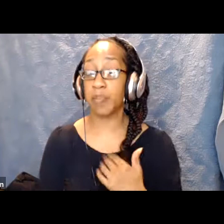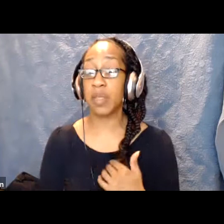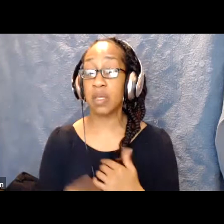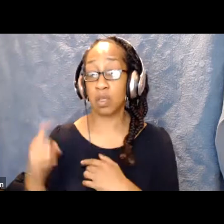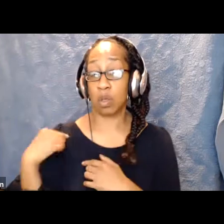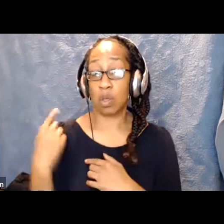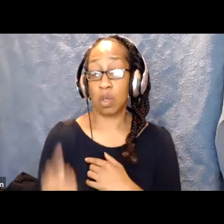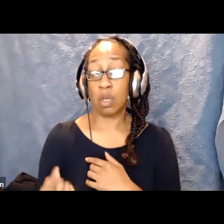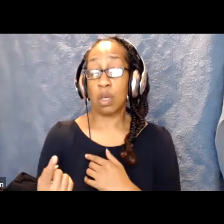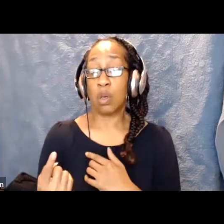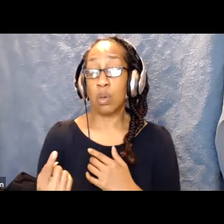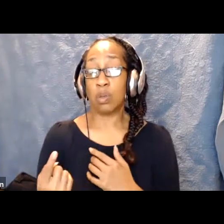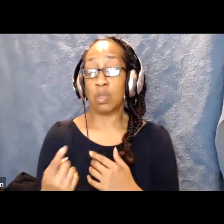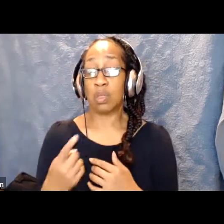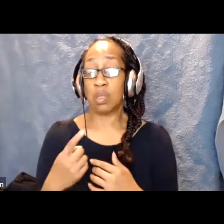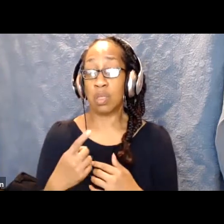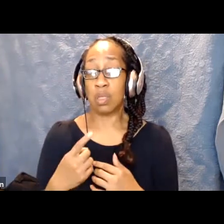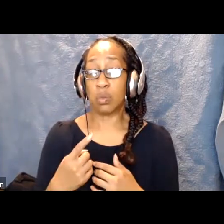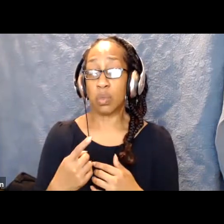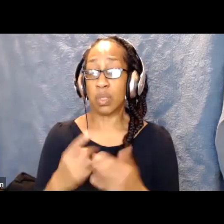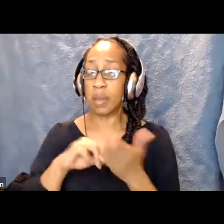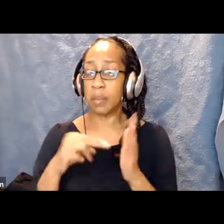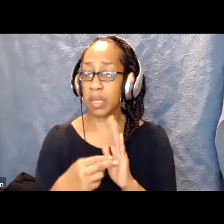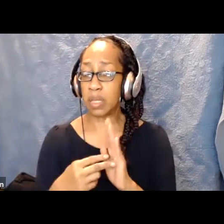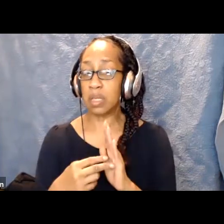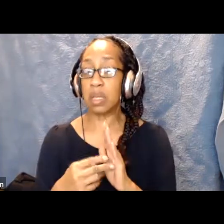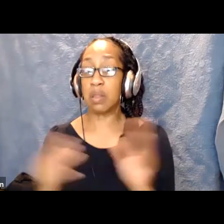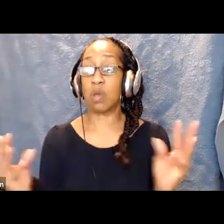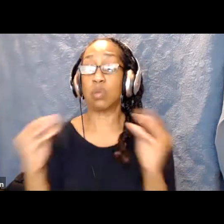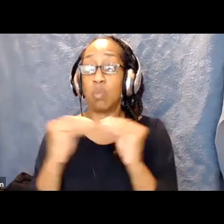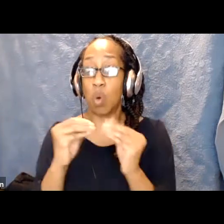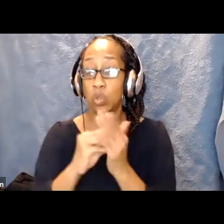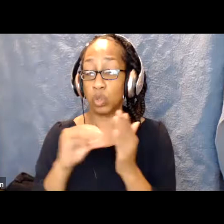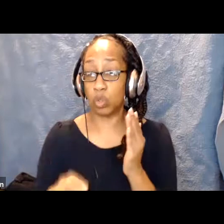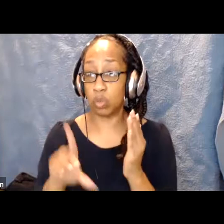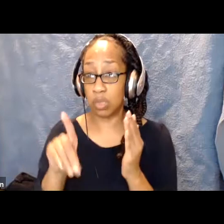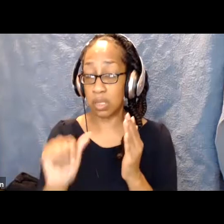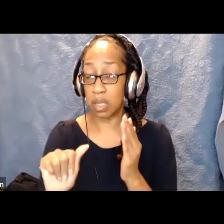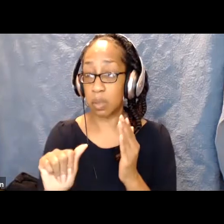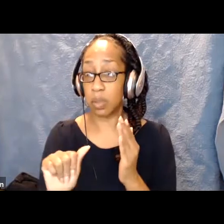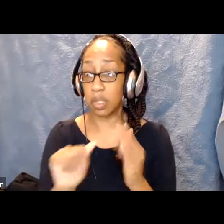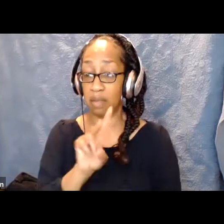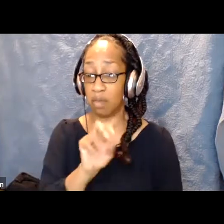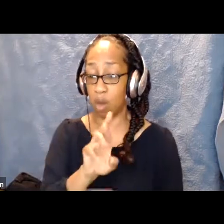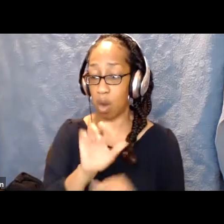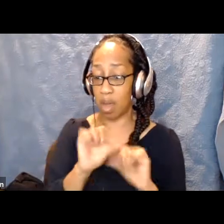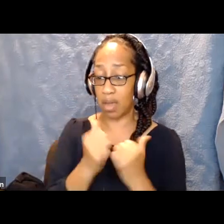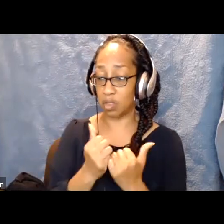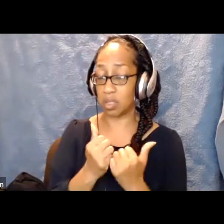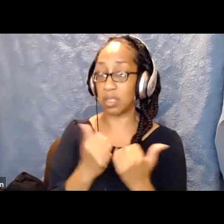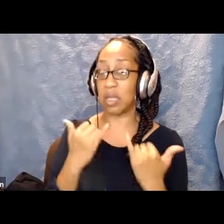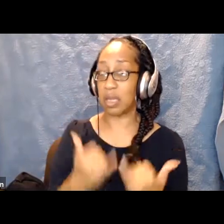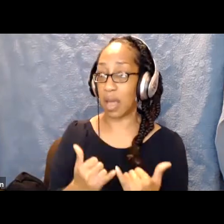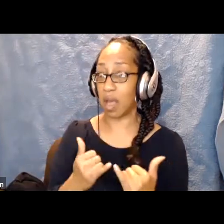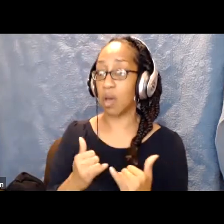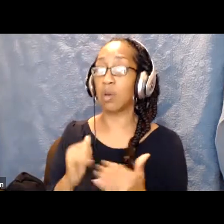has greatly expanded the number of students with disabilities who our VR agencies are now working